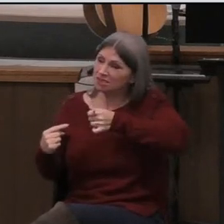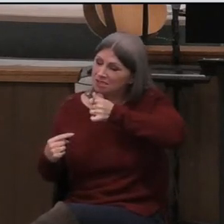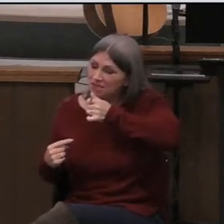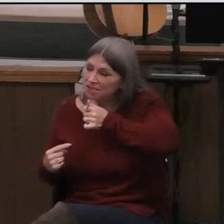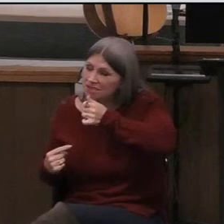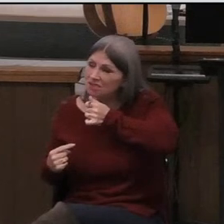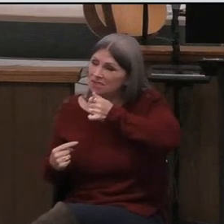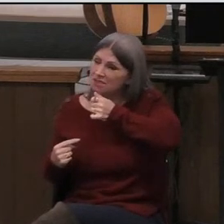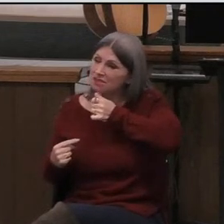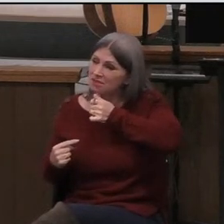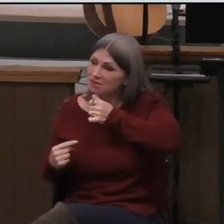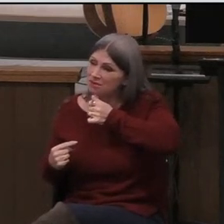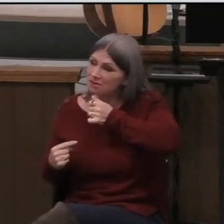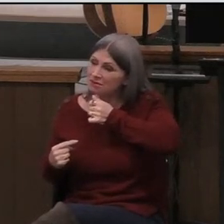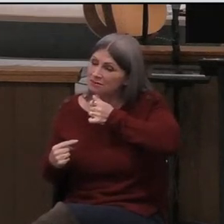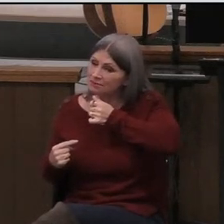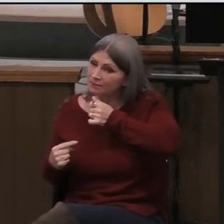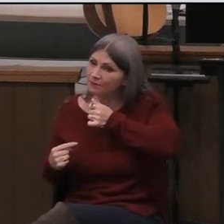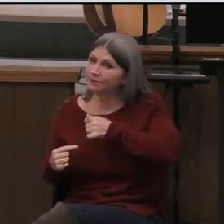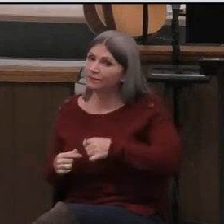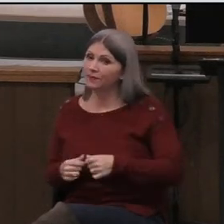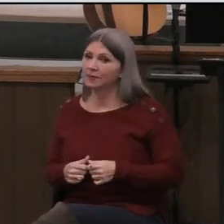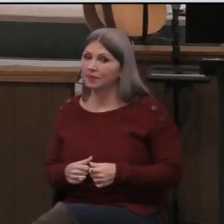within him.